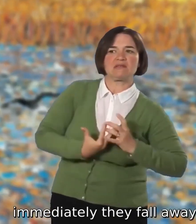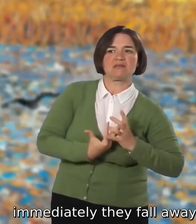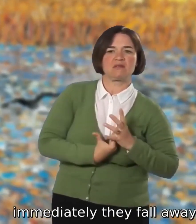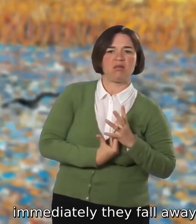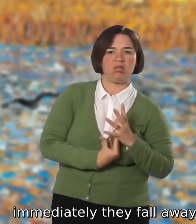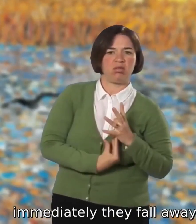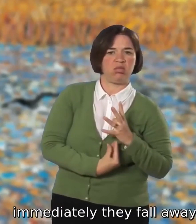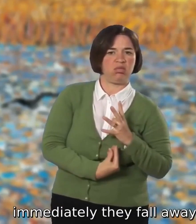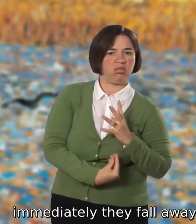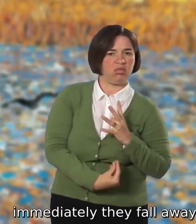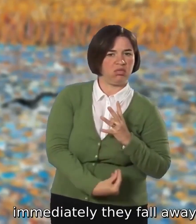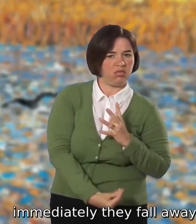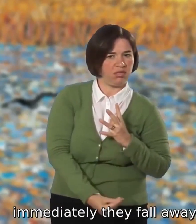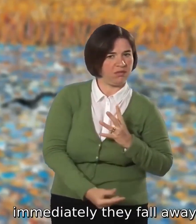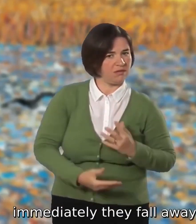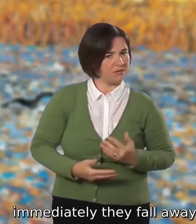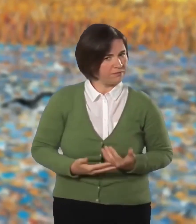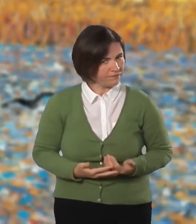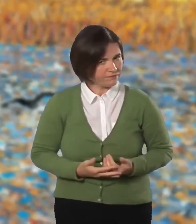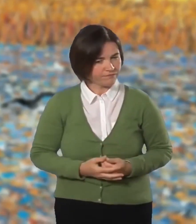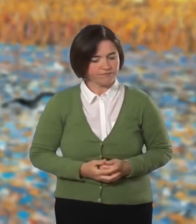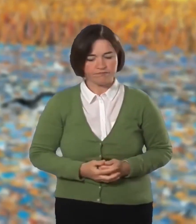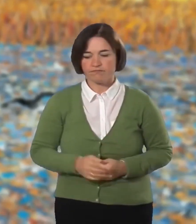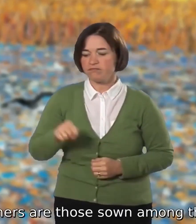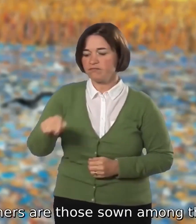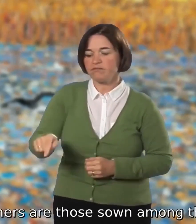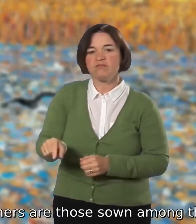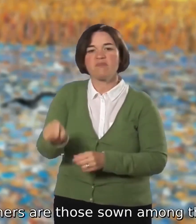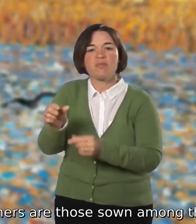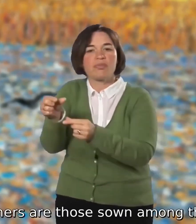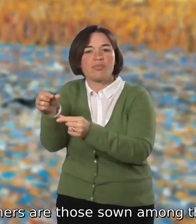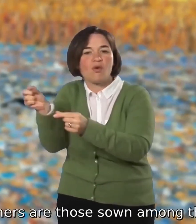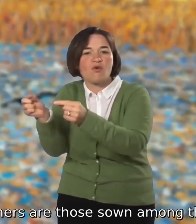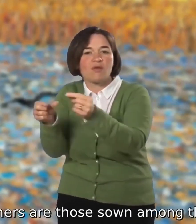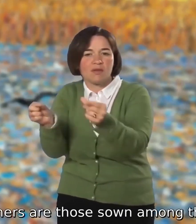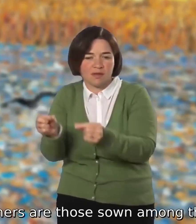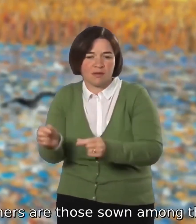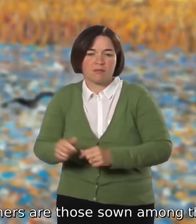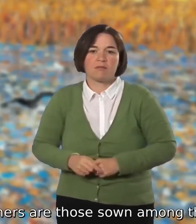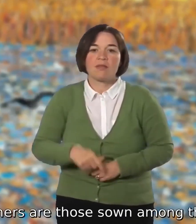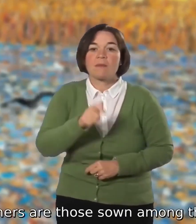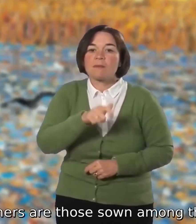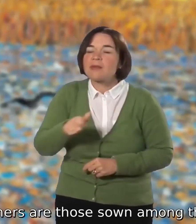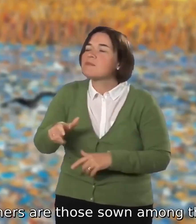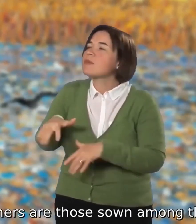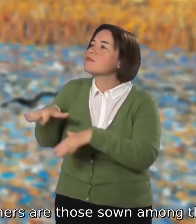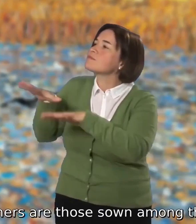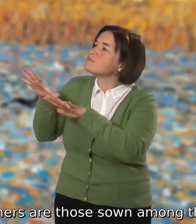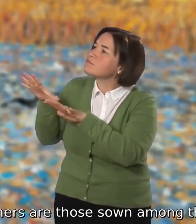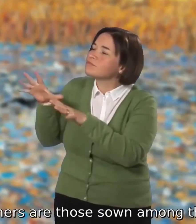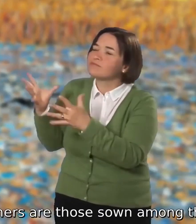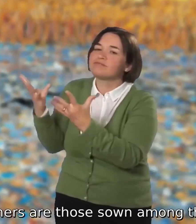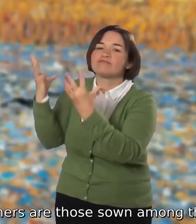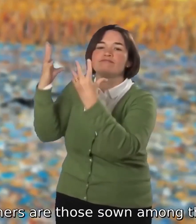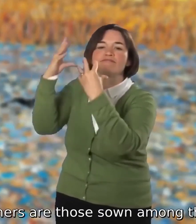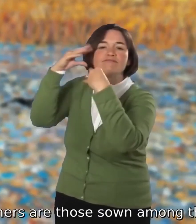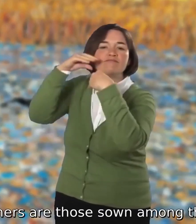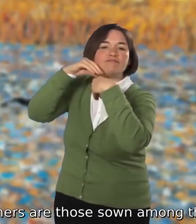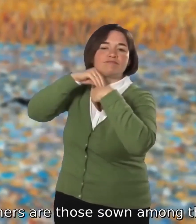immediately they fall away. And others are those sown among the thorns. These